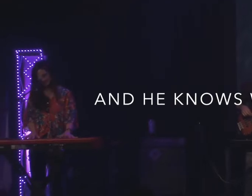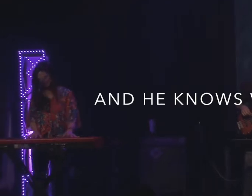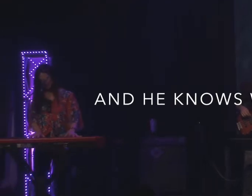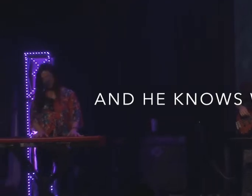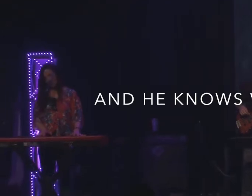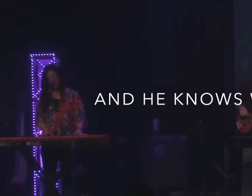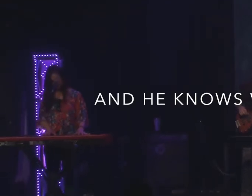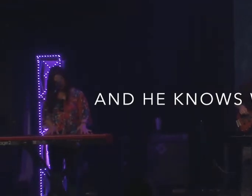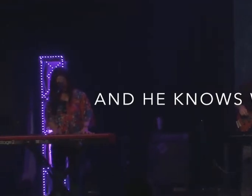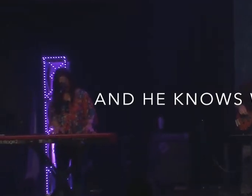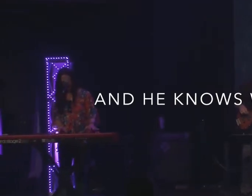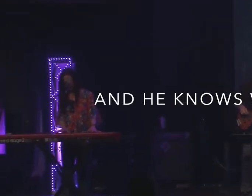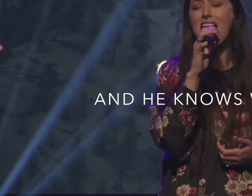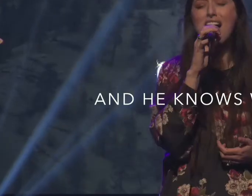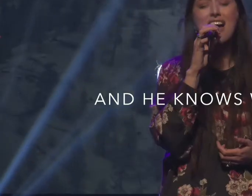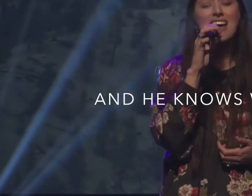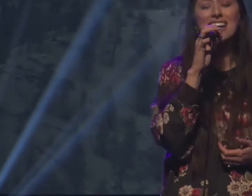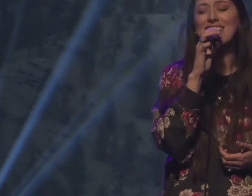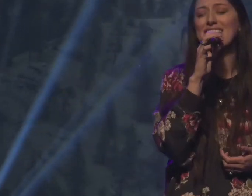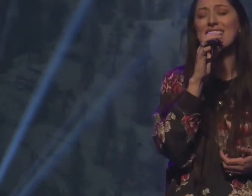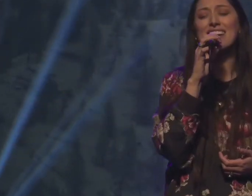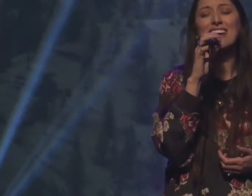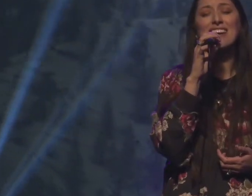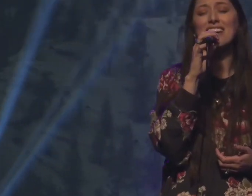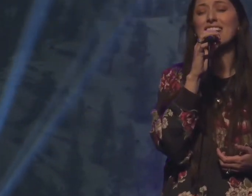enough and he knows what I